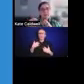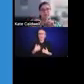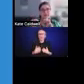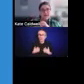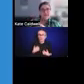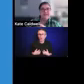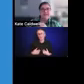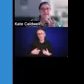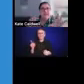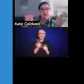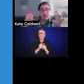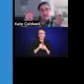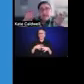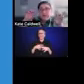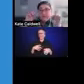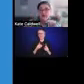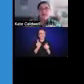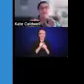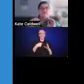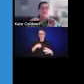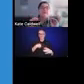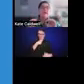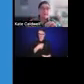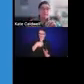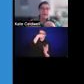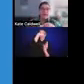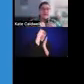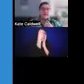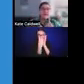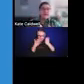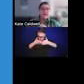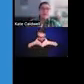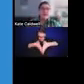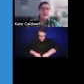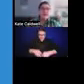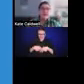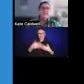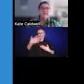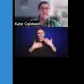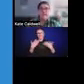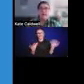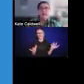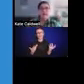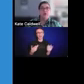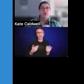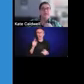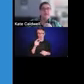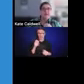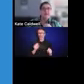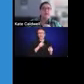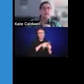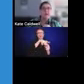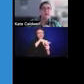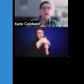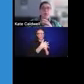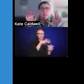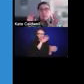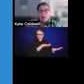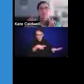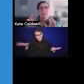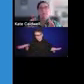at a couple of cases and then going very much in depth. And anytime you're doing a case study, really, you're going to be